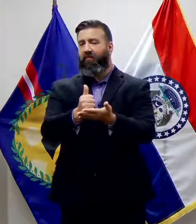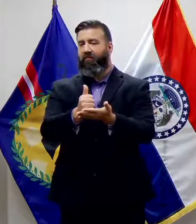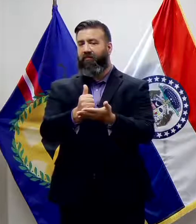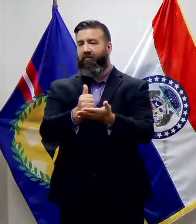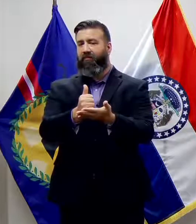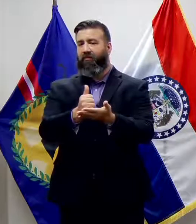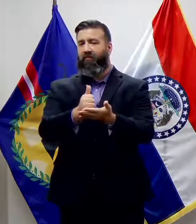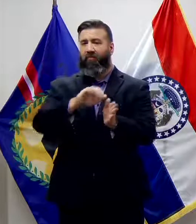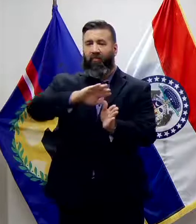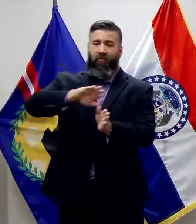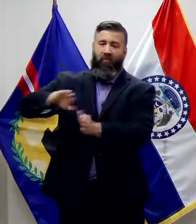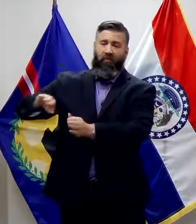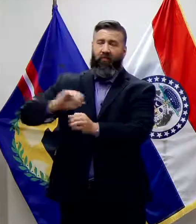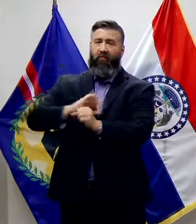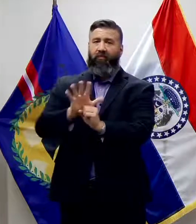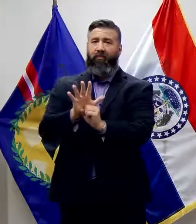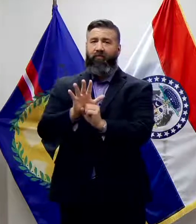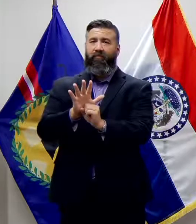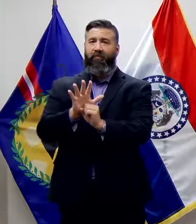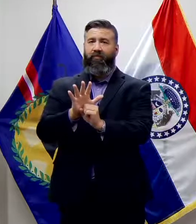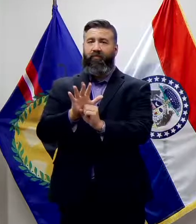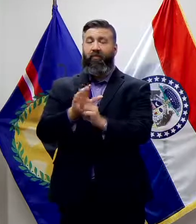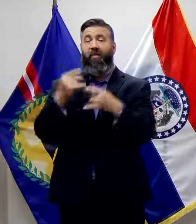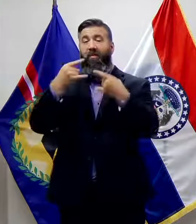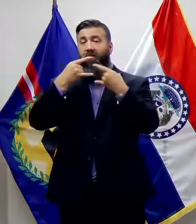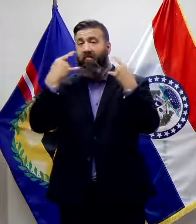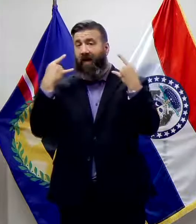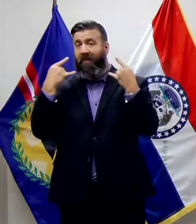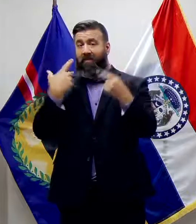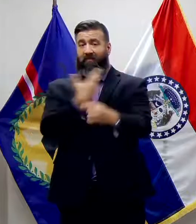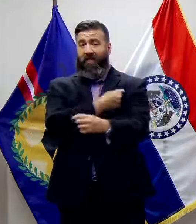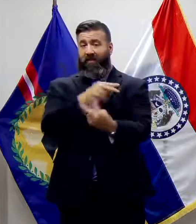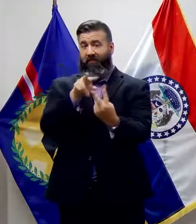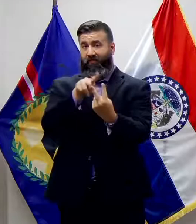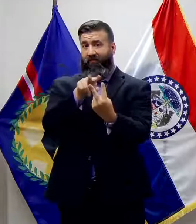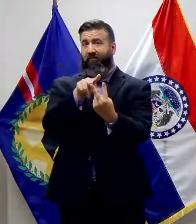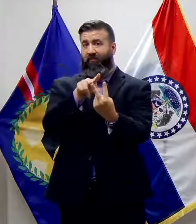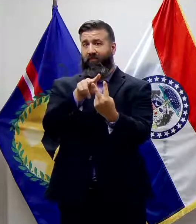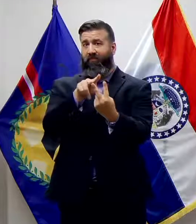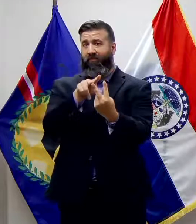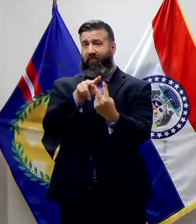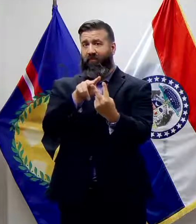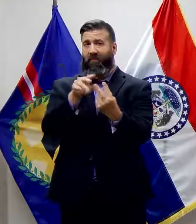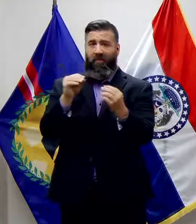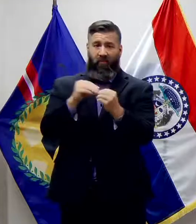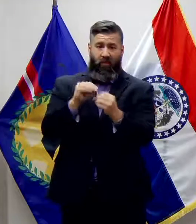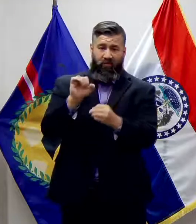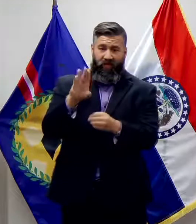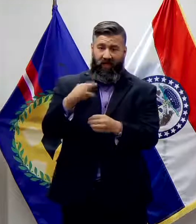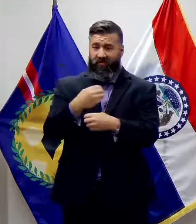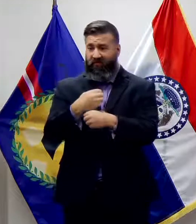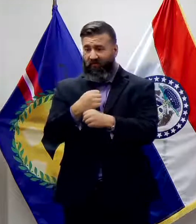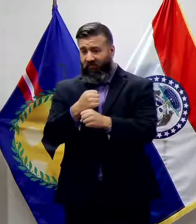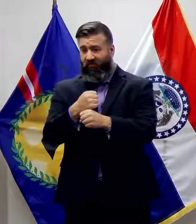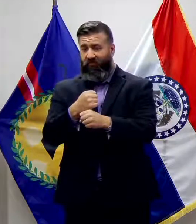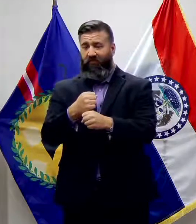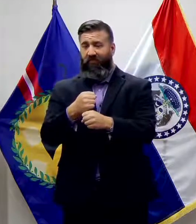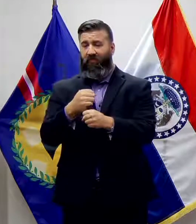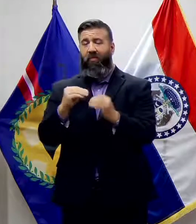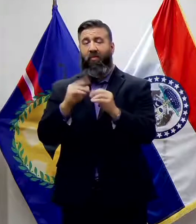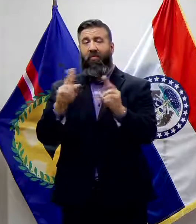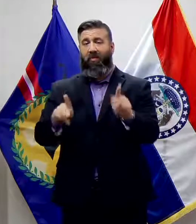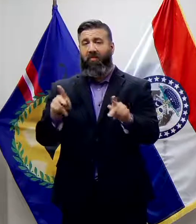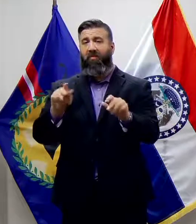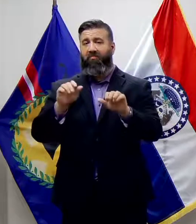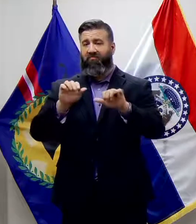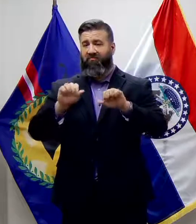to curb this virus. With masks and vaccines, our economy is recovering, more jobs are being created, and more people can